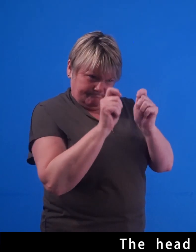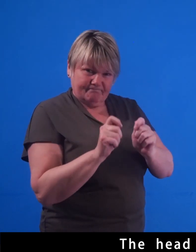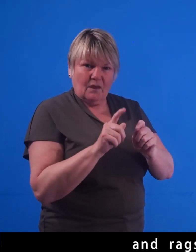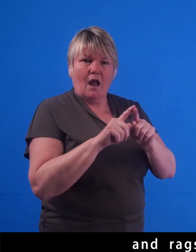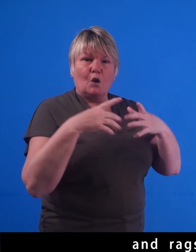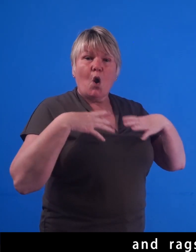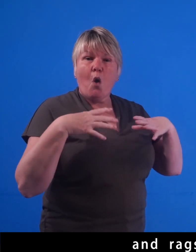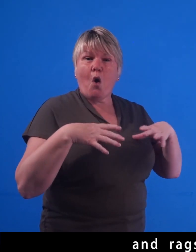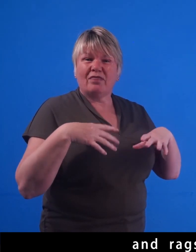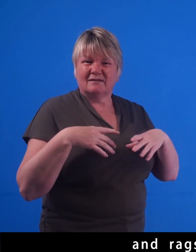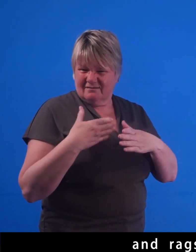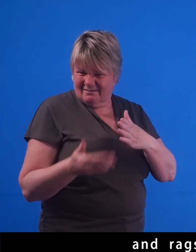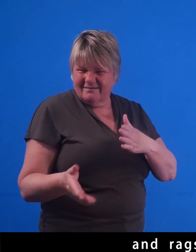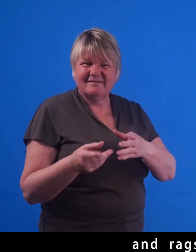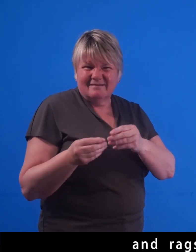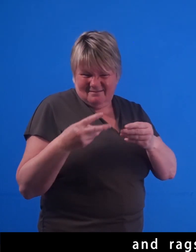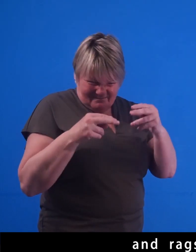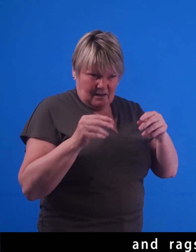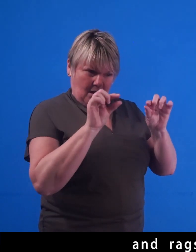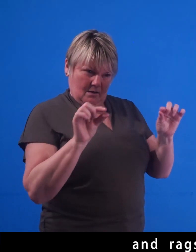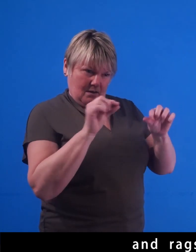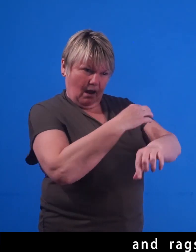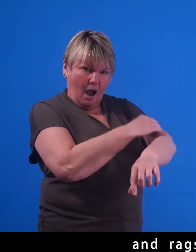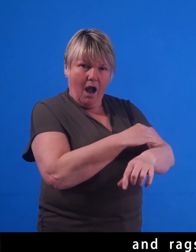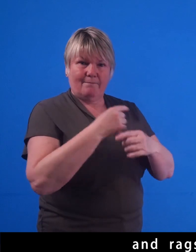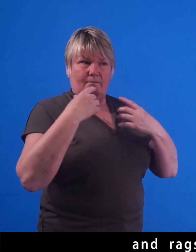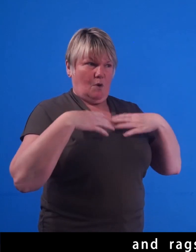and rags have been used to make arms and clothing.